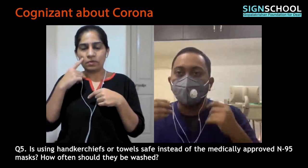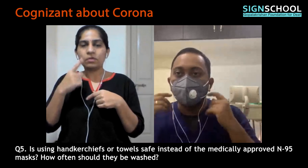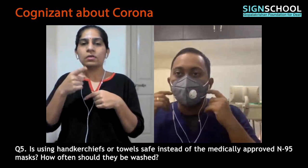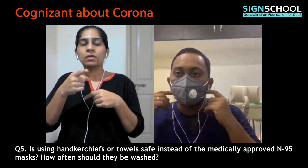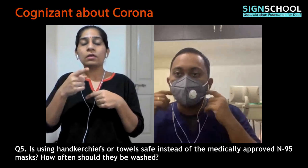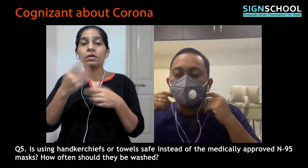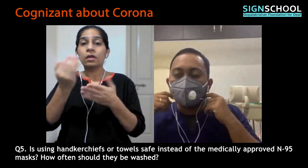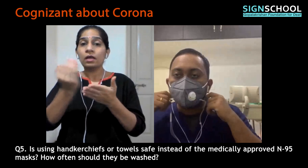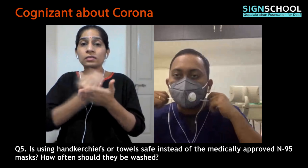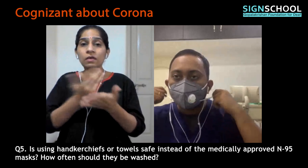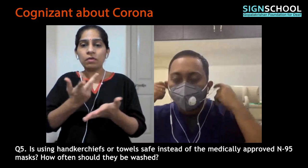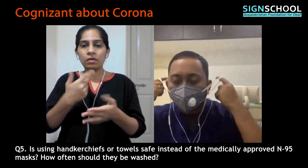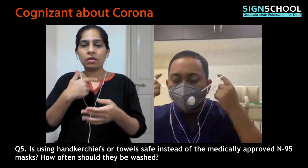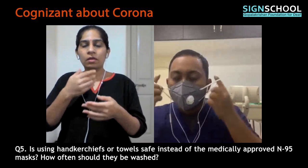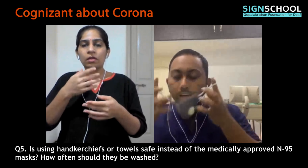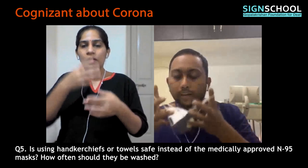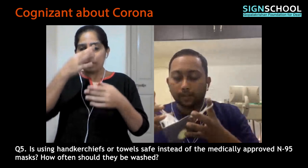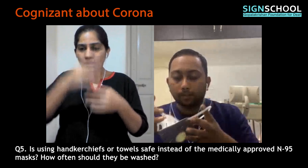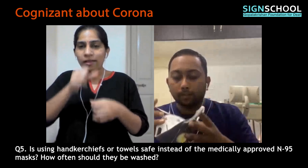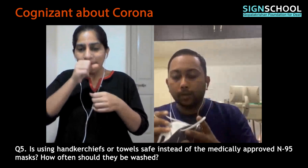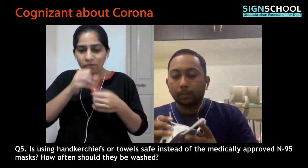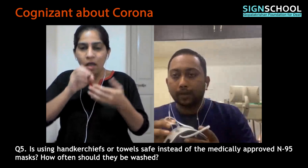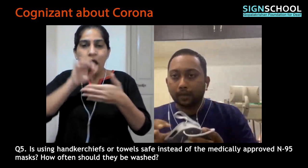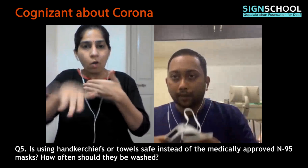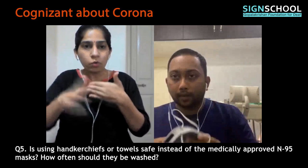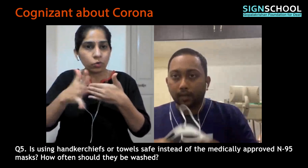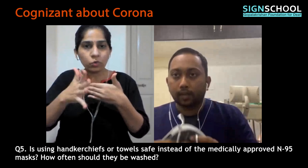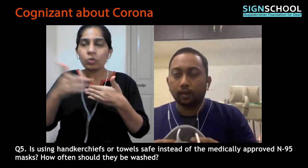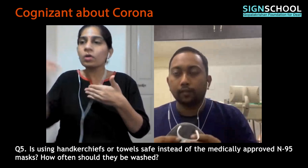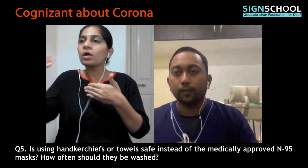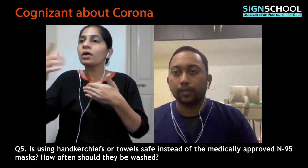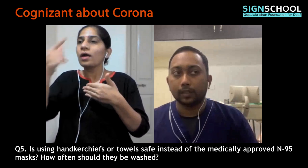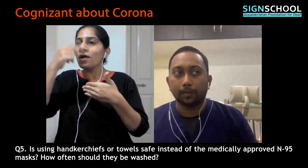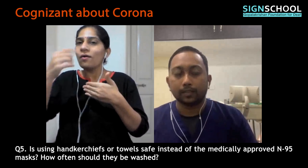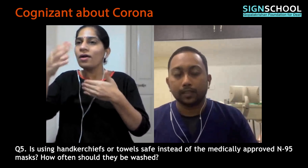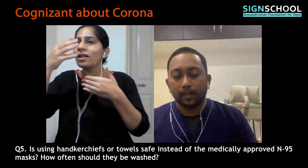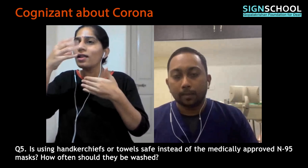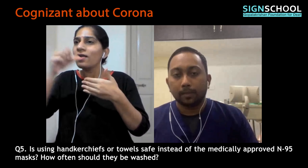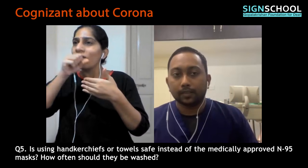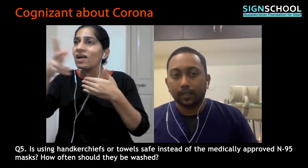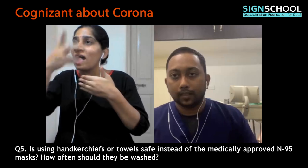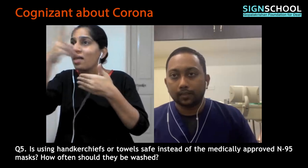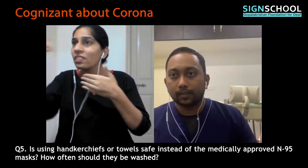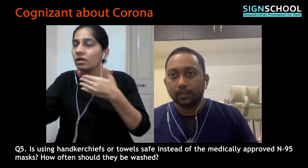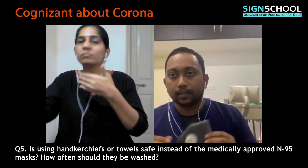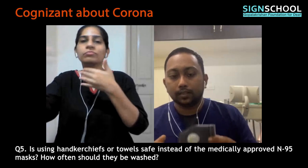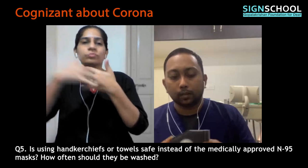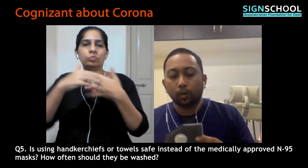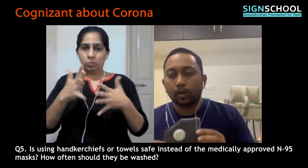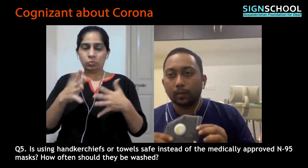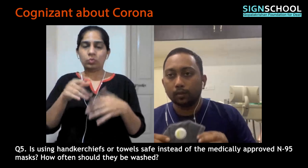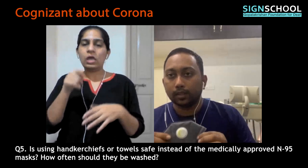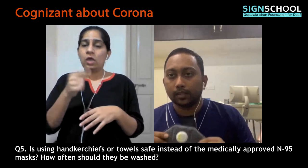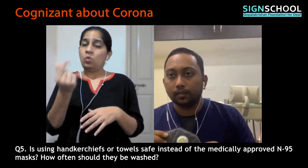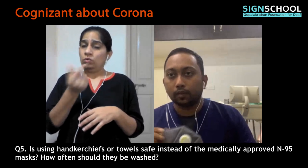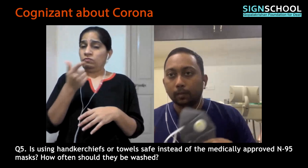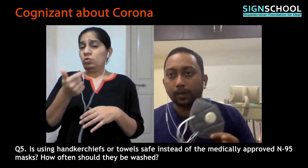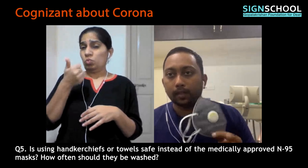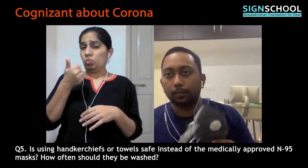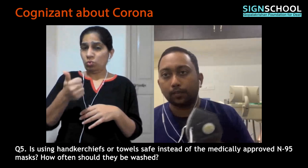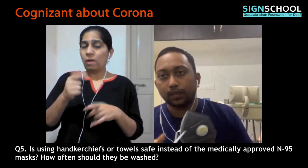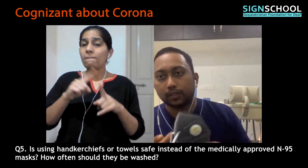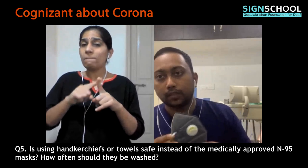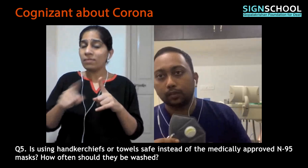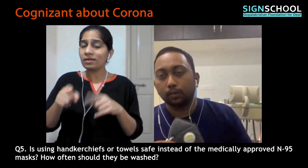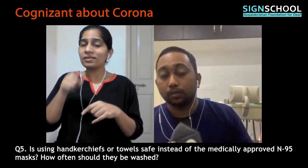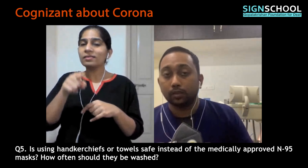coming in. So this is a better way of using the mask. But the thing is, this is what I would say is for the